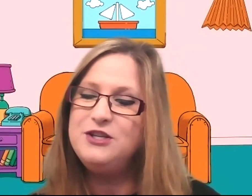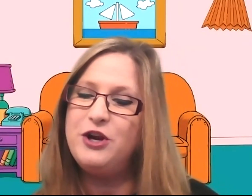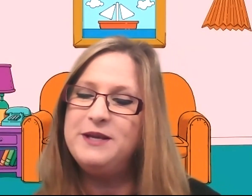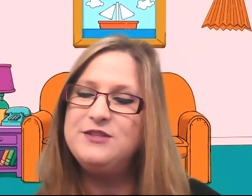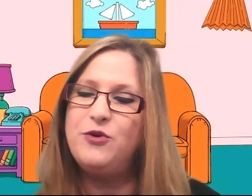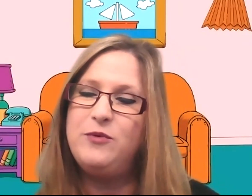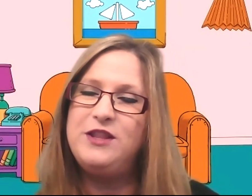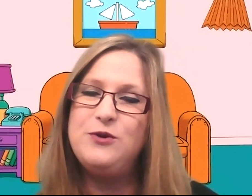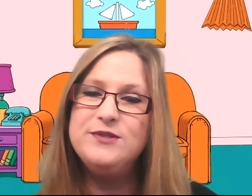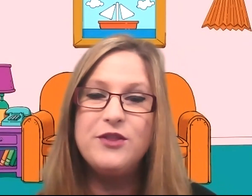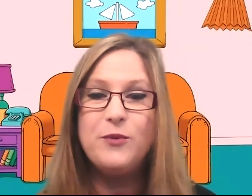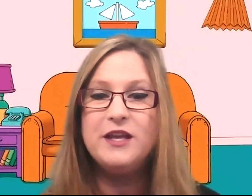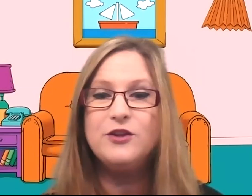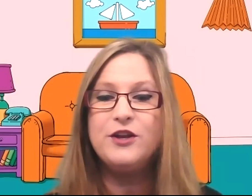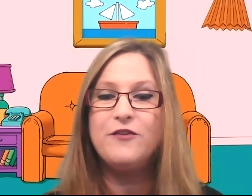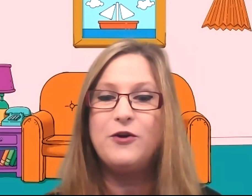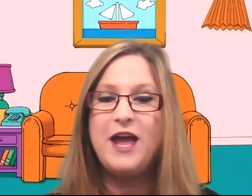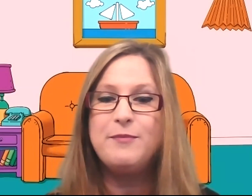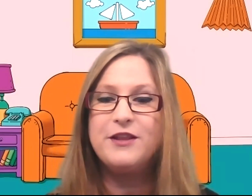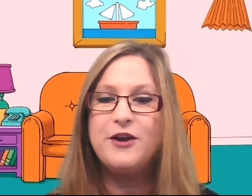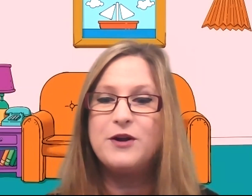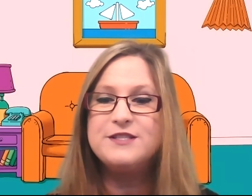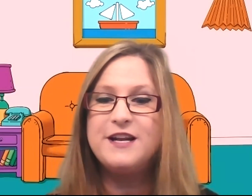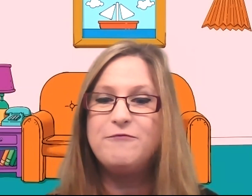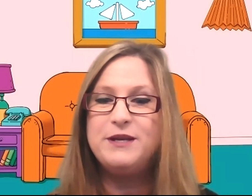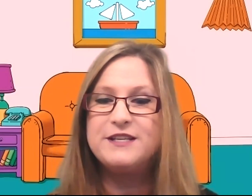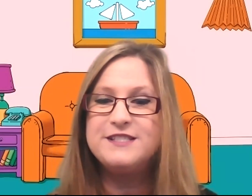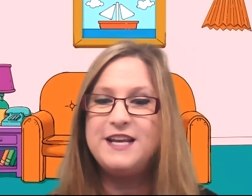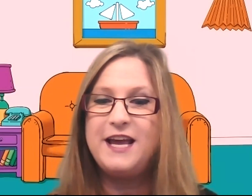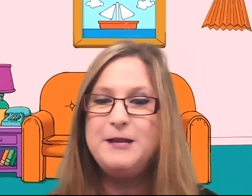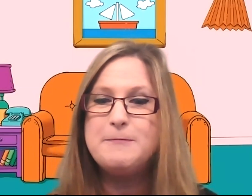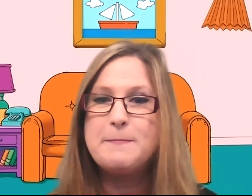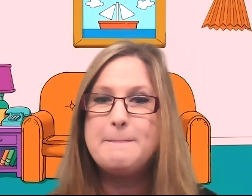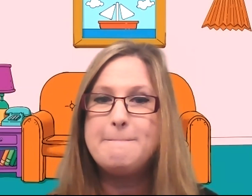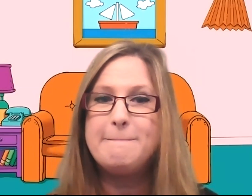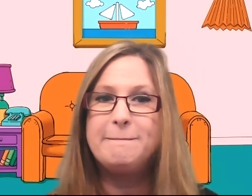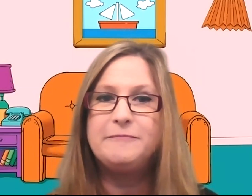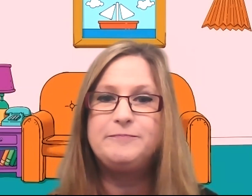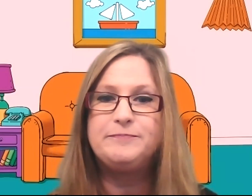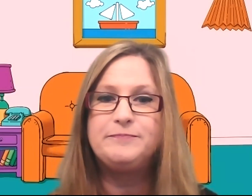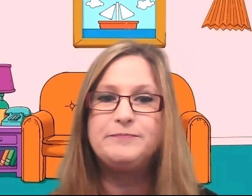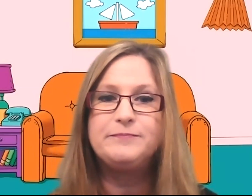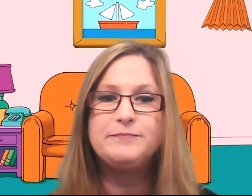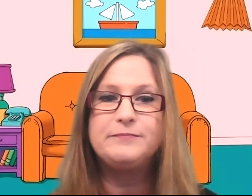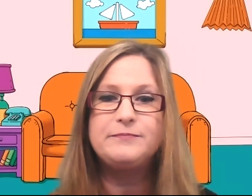I'm going to share my screen with you so that we can look at our vocabulary words that I've picked today.